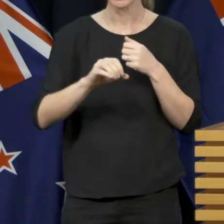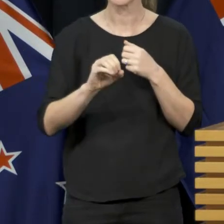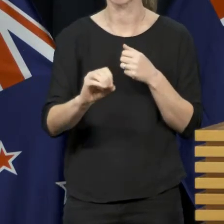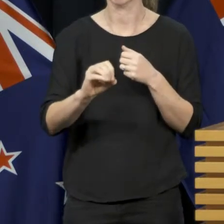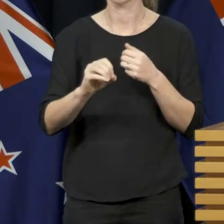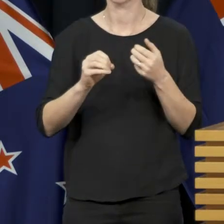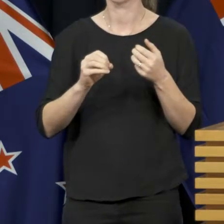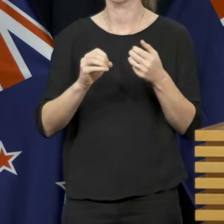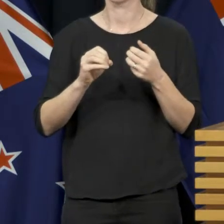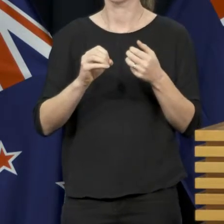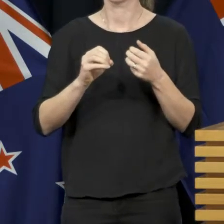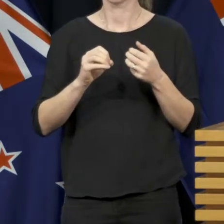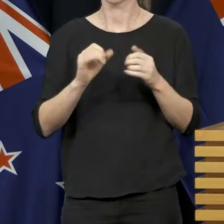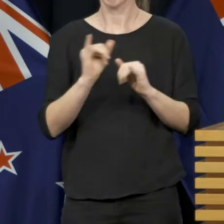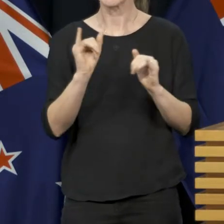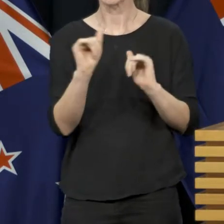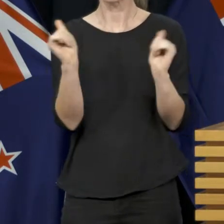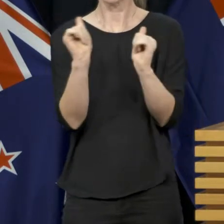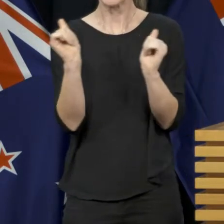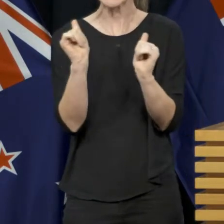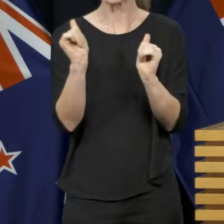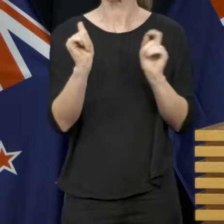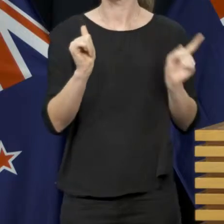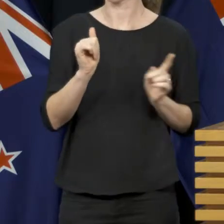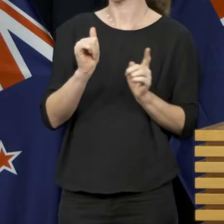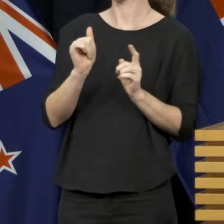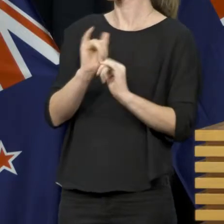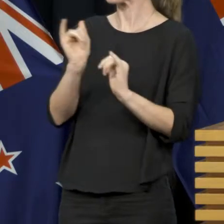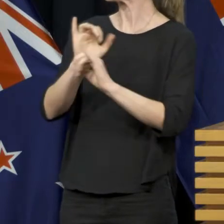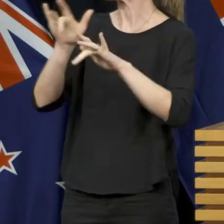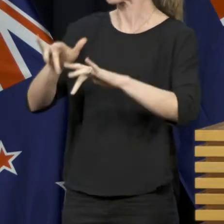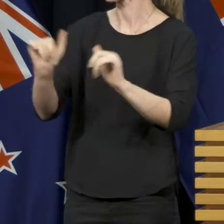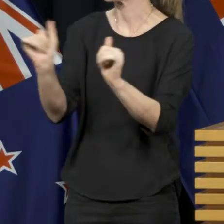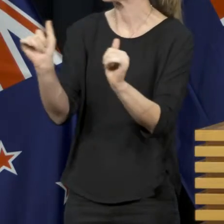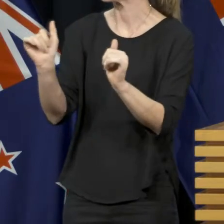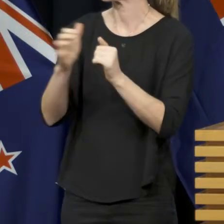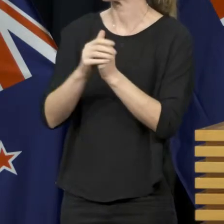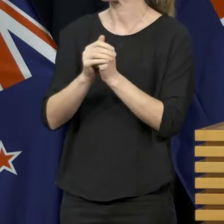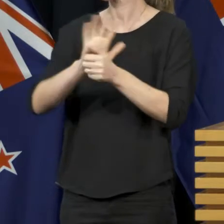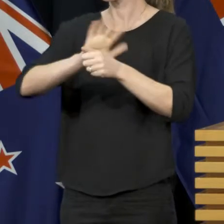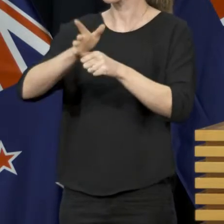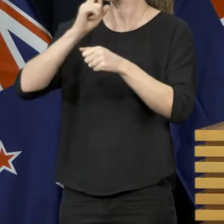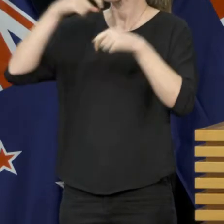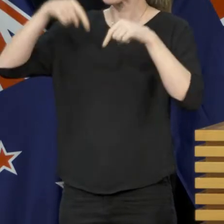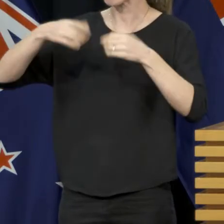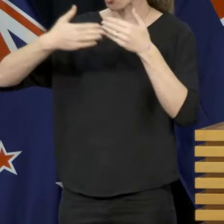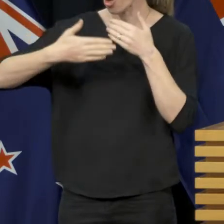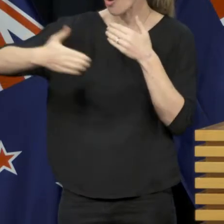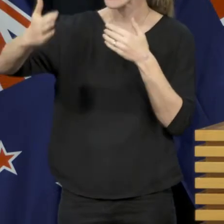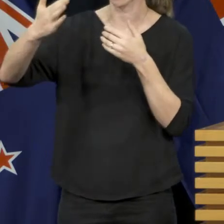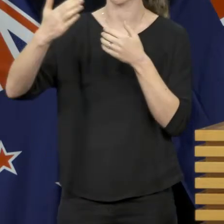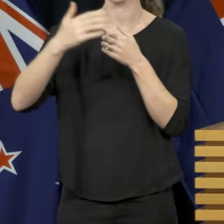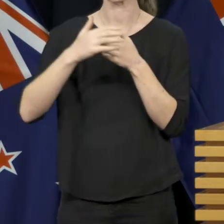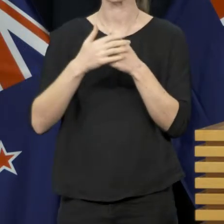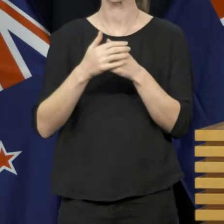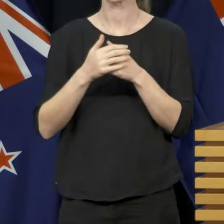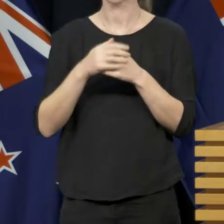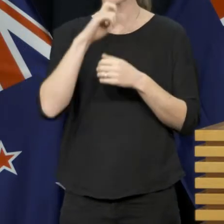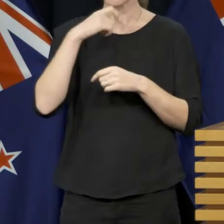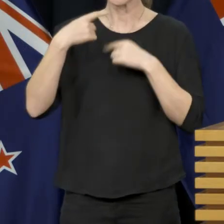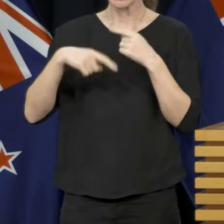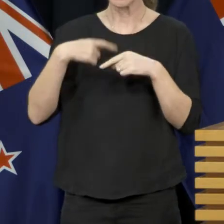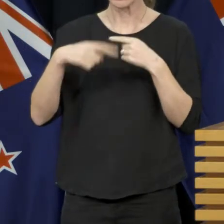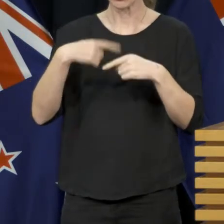through the pandemic was done? Well, it's not done. COVID-19 will be with us for a long time to come. Our response will need to